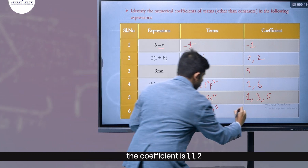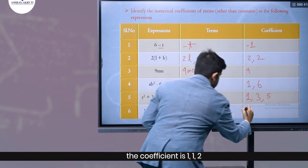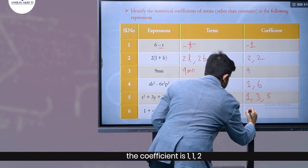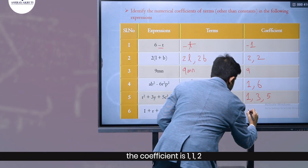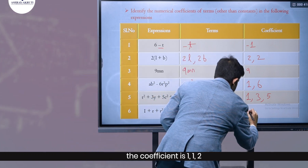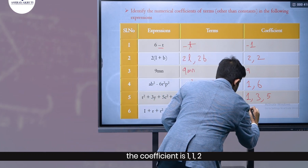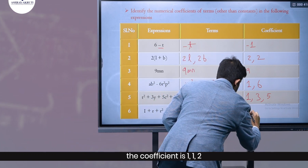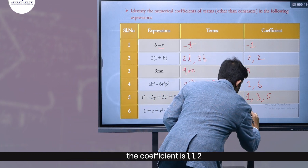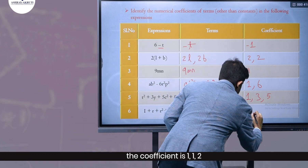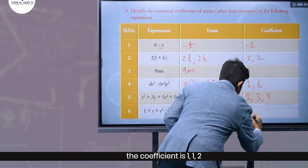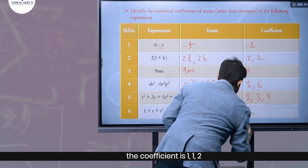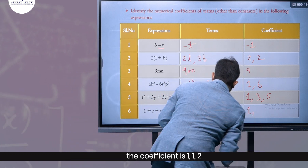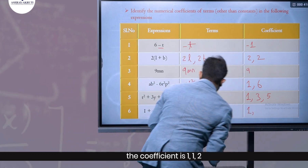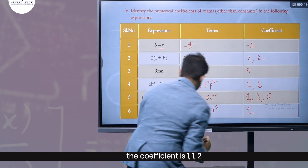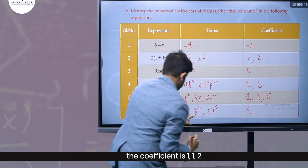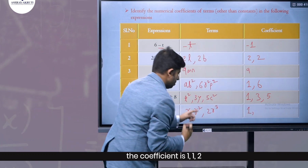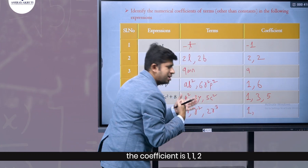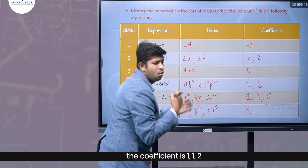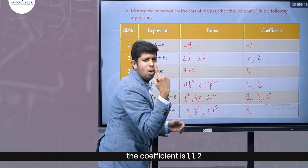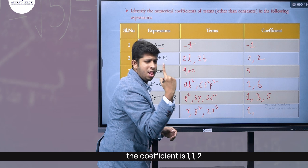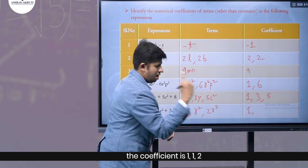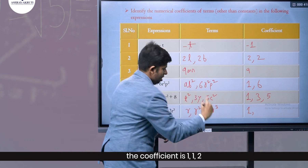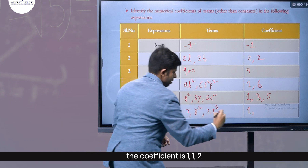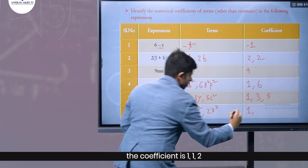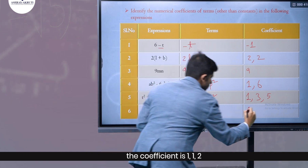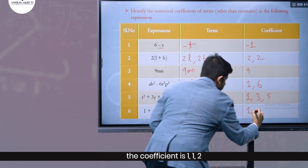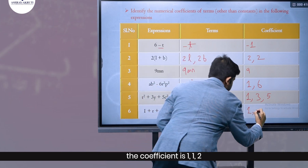coefficient is 1, 1,